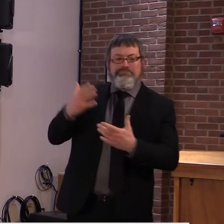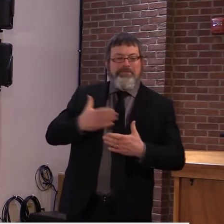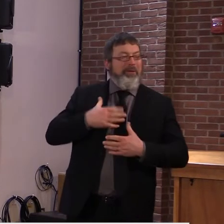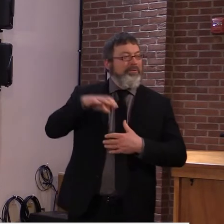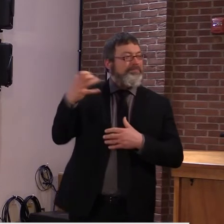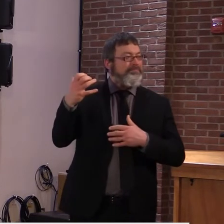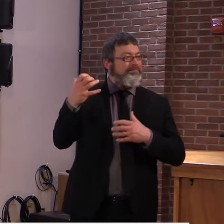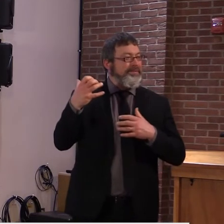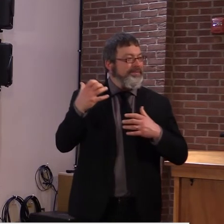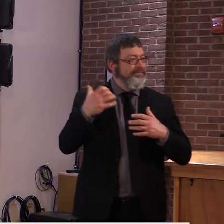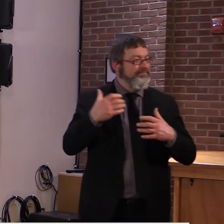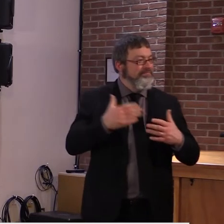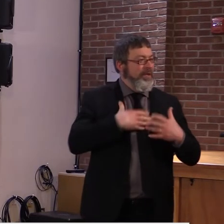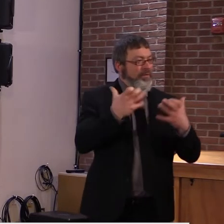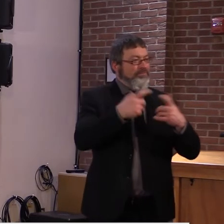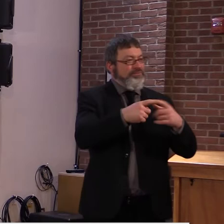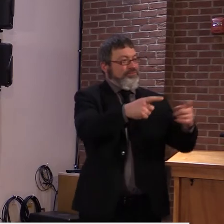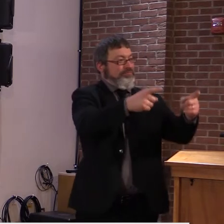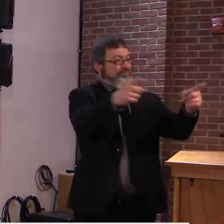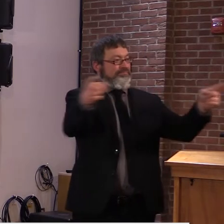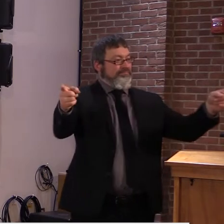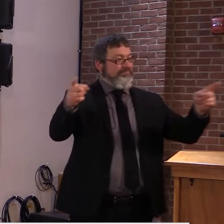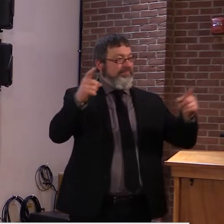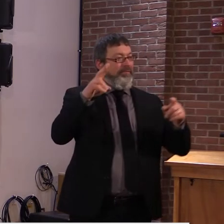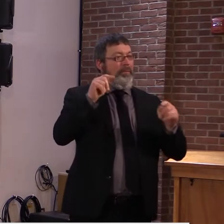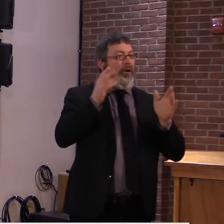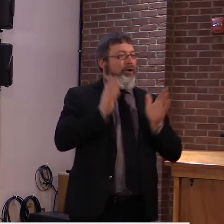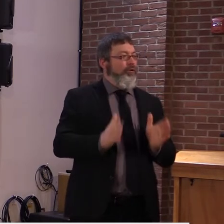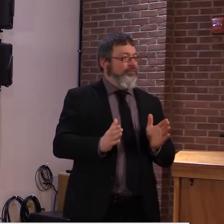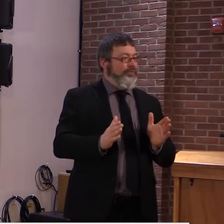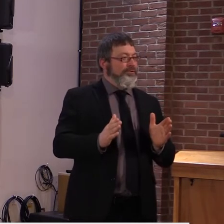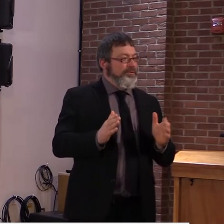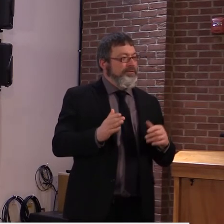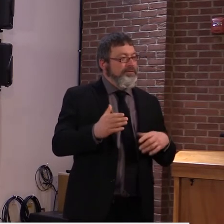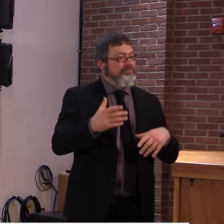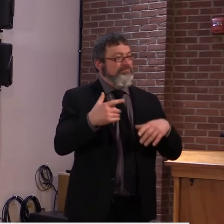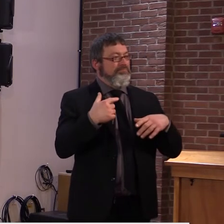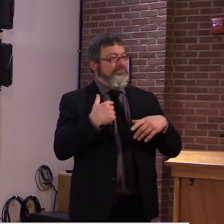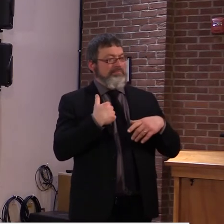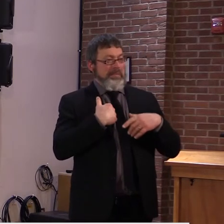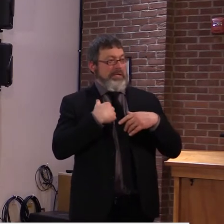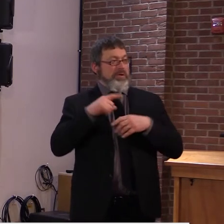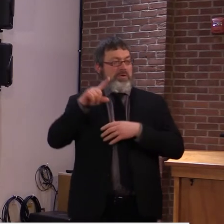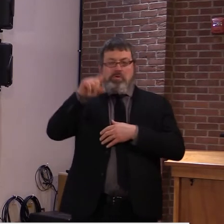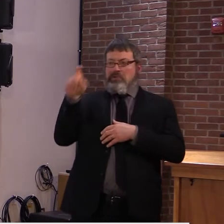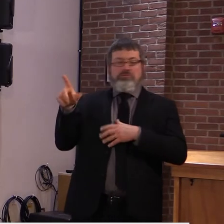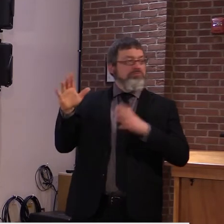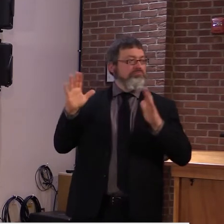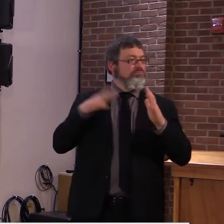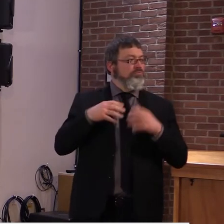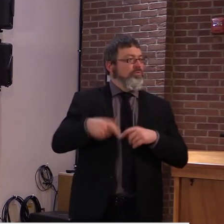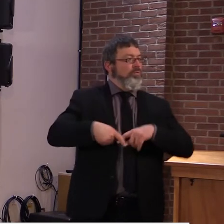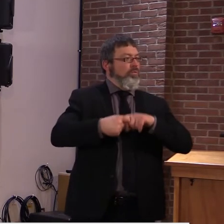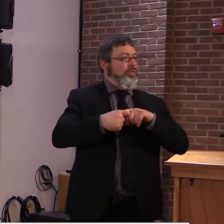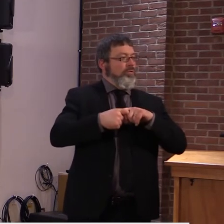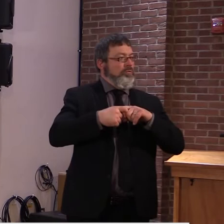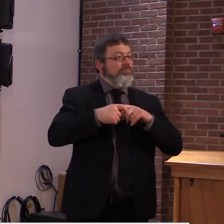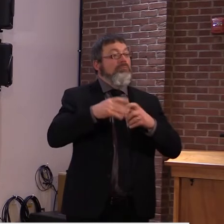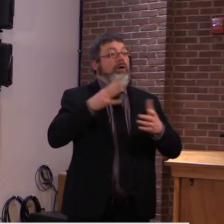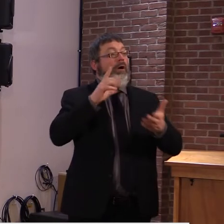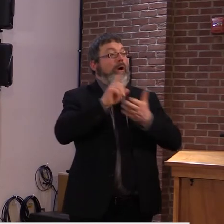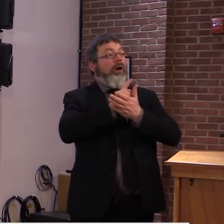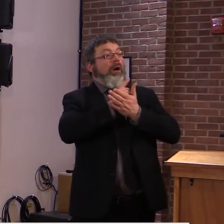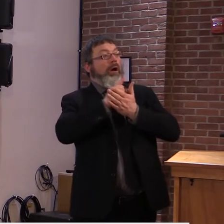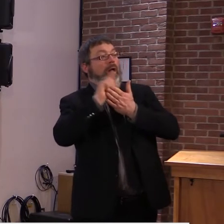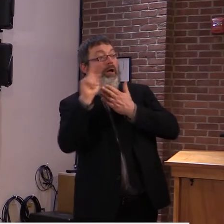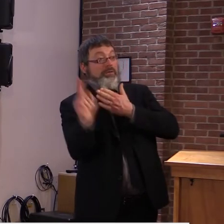going over the last 10 months. So I'll hold off and hopefully ask an extra question on Tuesday, but Merry Christmas. All right. Thank you very much. Merry